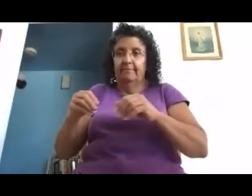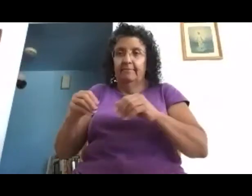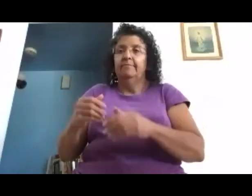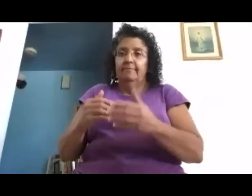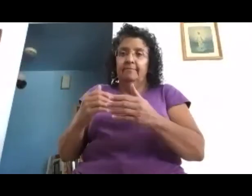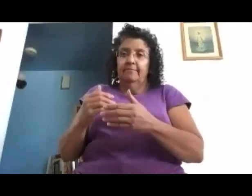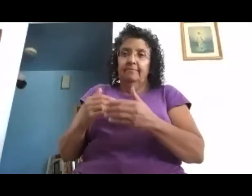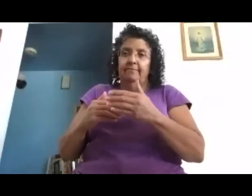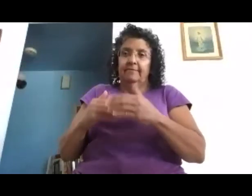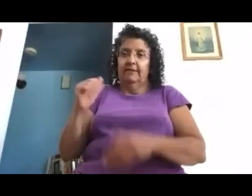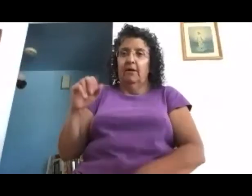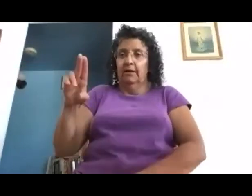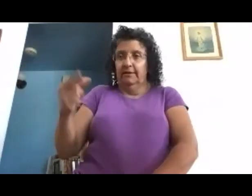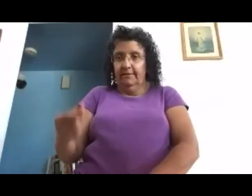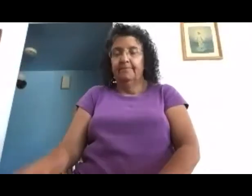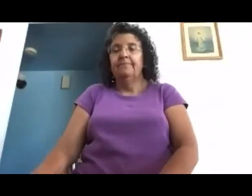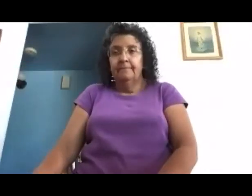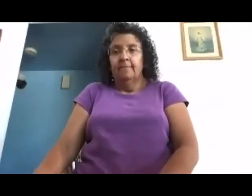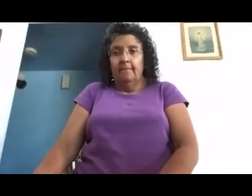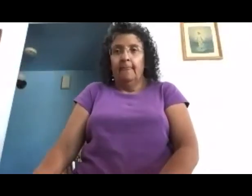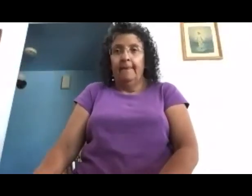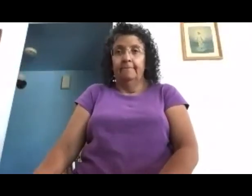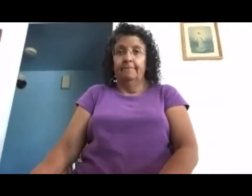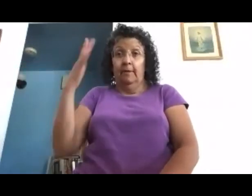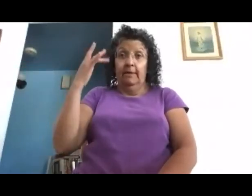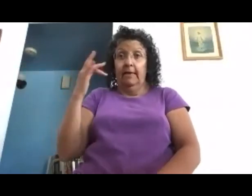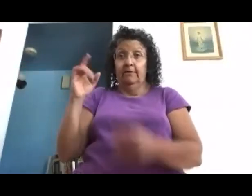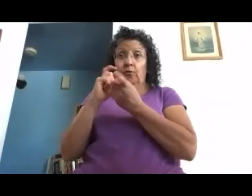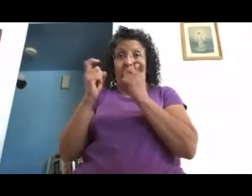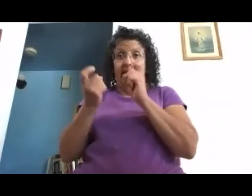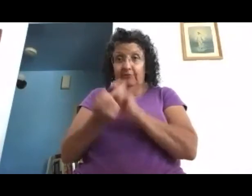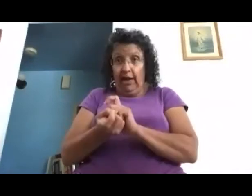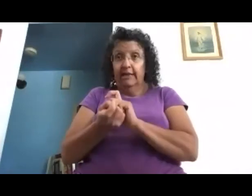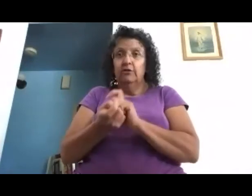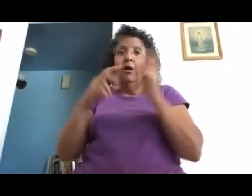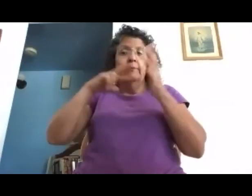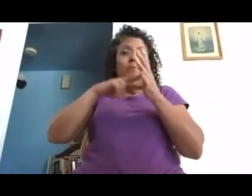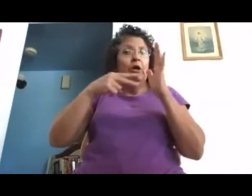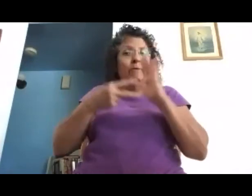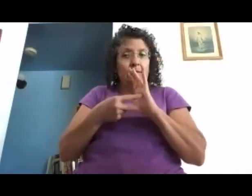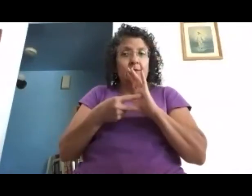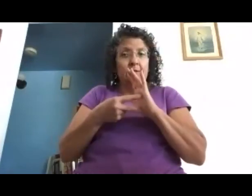And because that's what I changed on purpose,